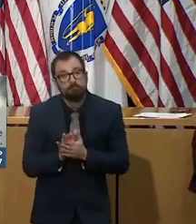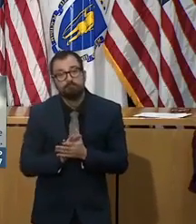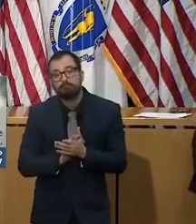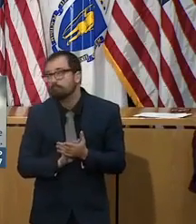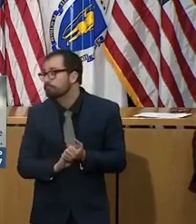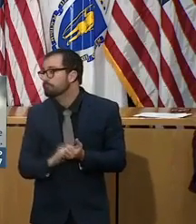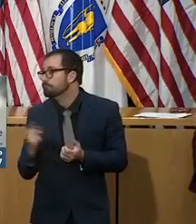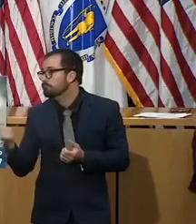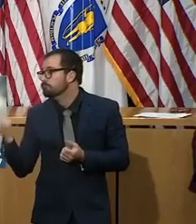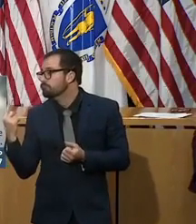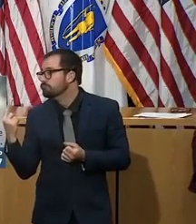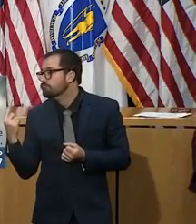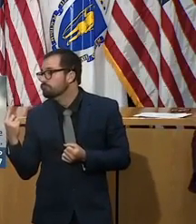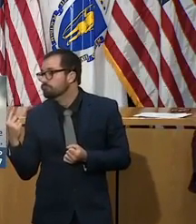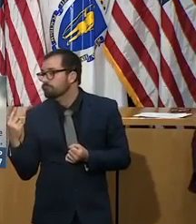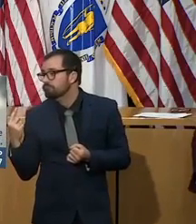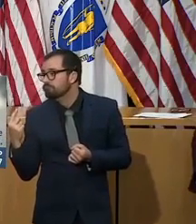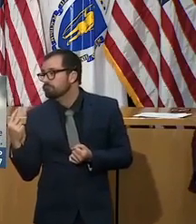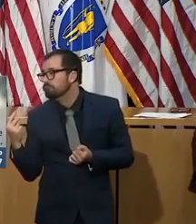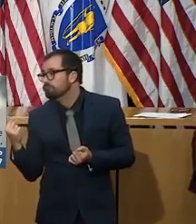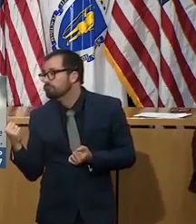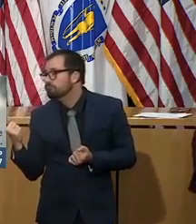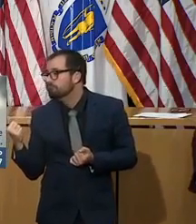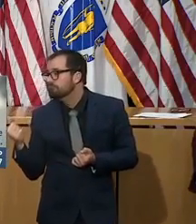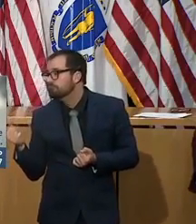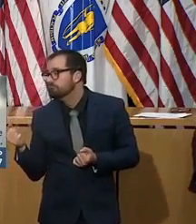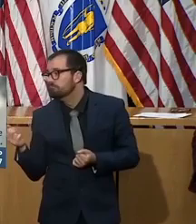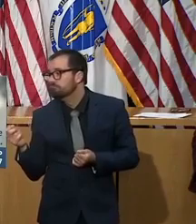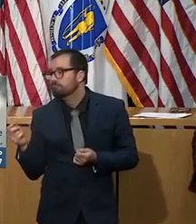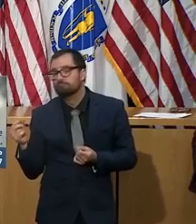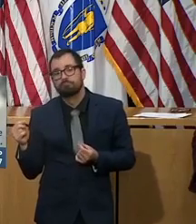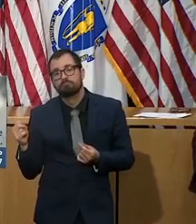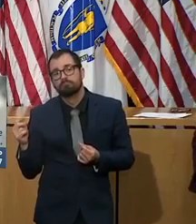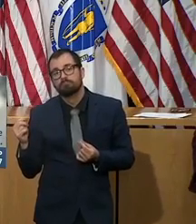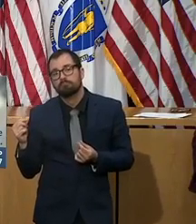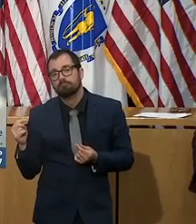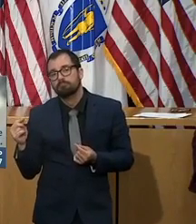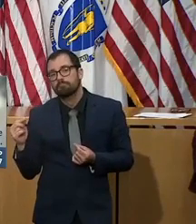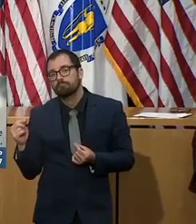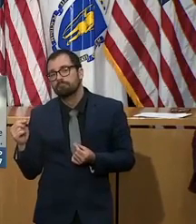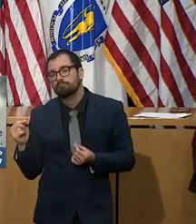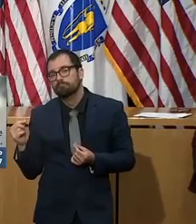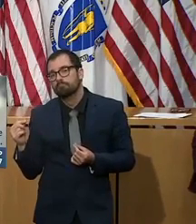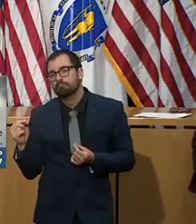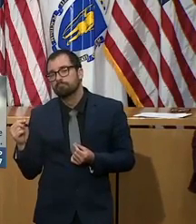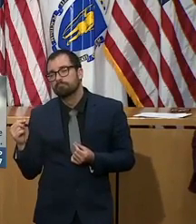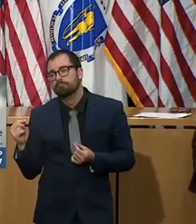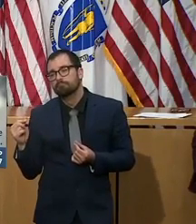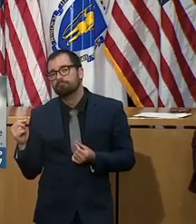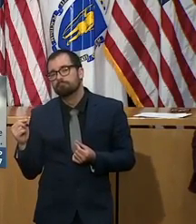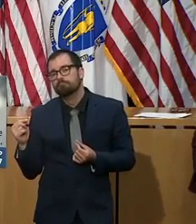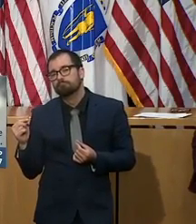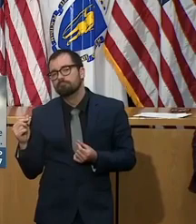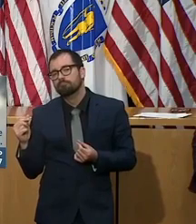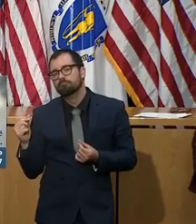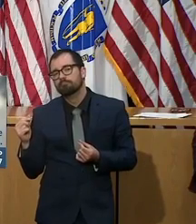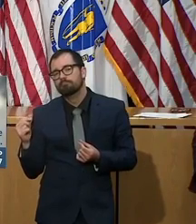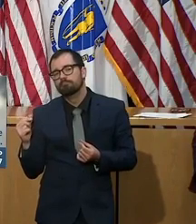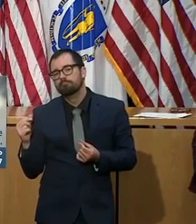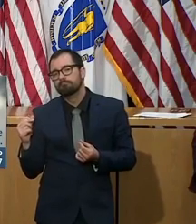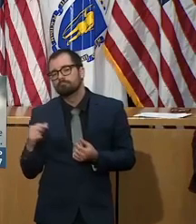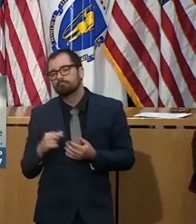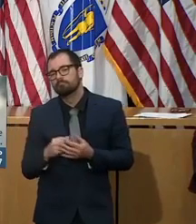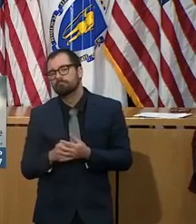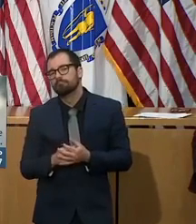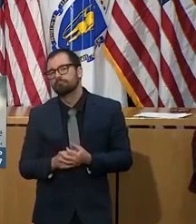make sure that we are in that safe zone? And are you using any sort of technology or whatever?